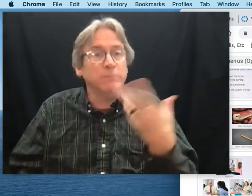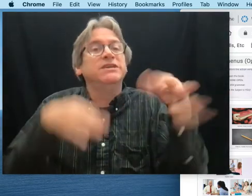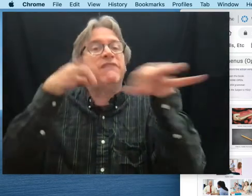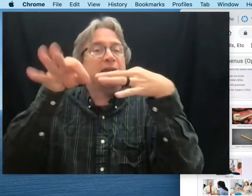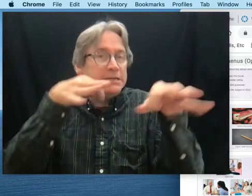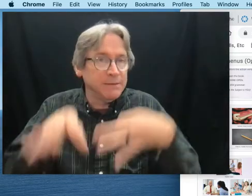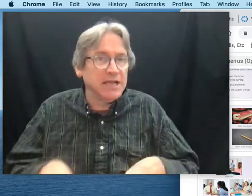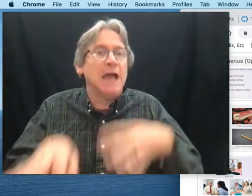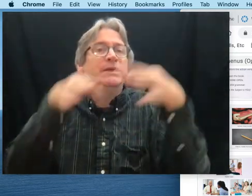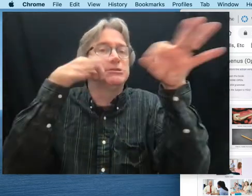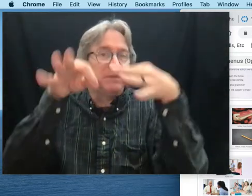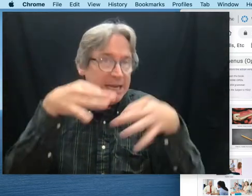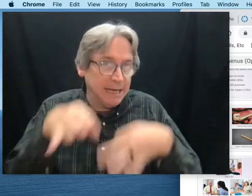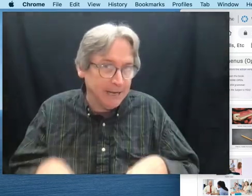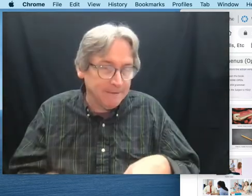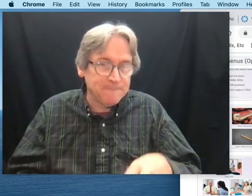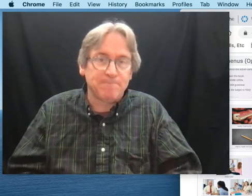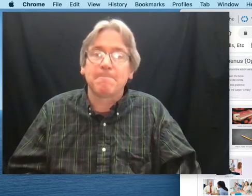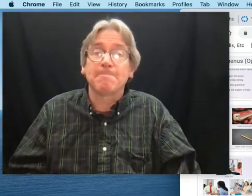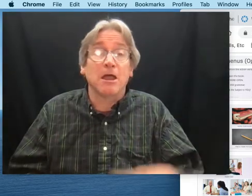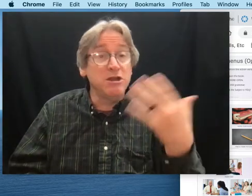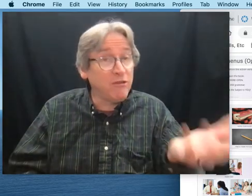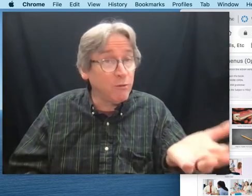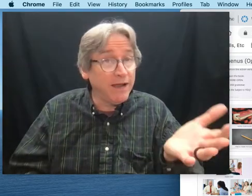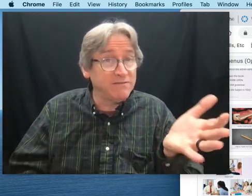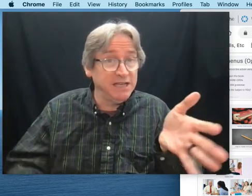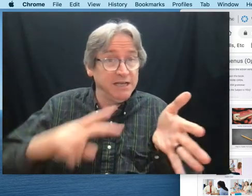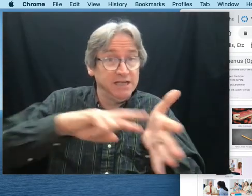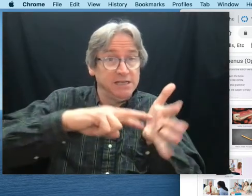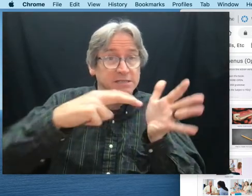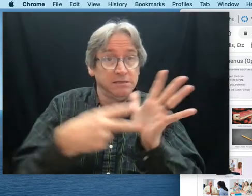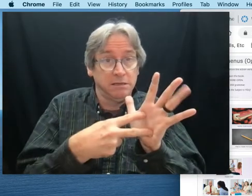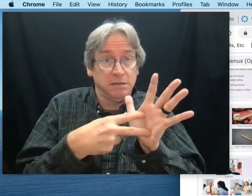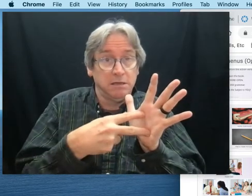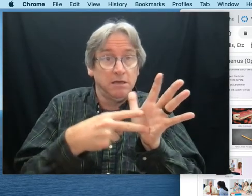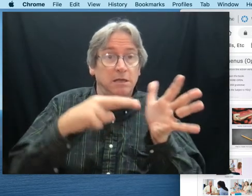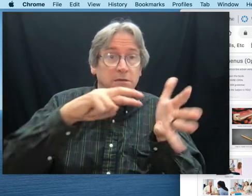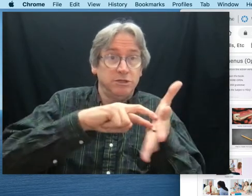So I'm defining something. I'm explaining it. Another way I've seen is,